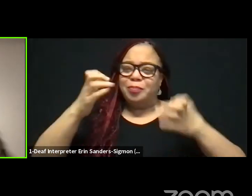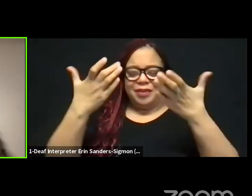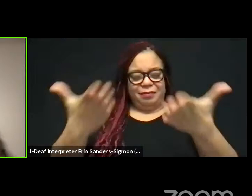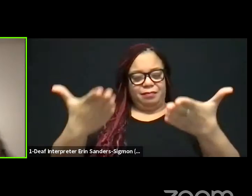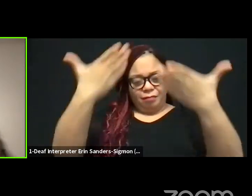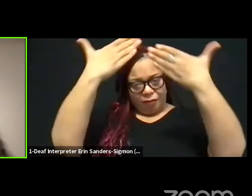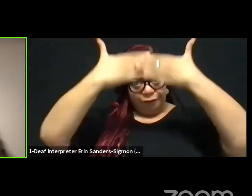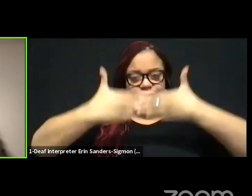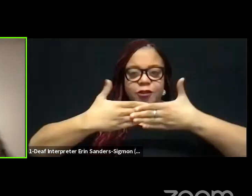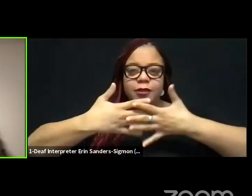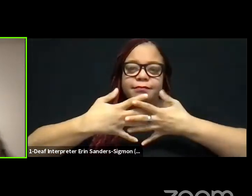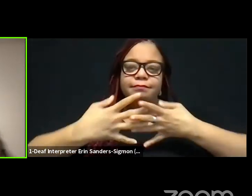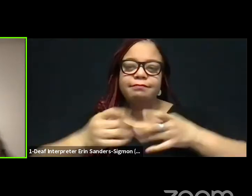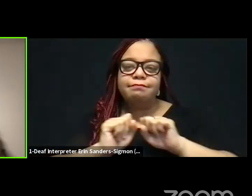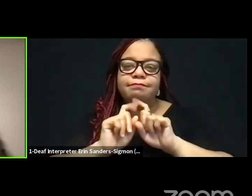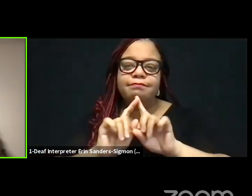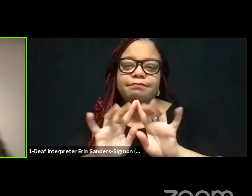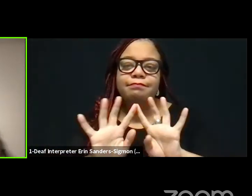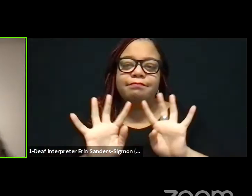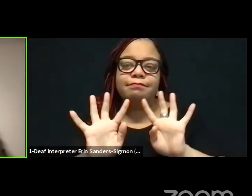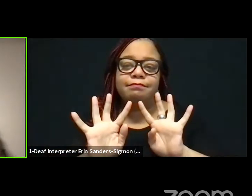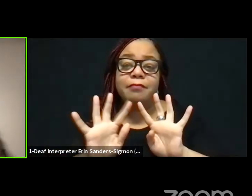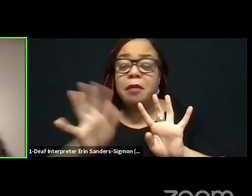the freshness, the gas,